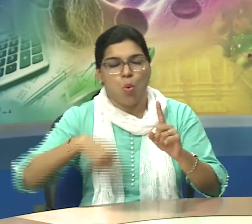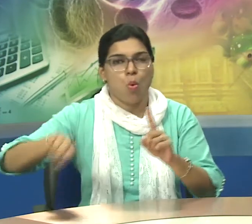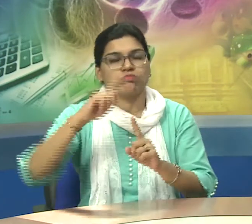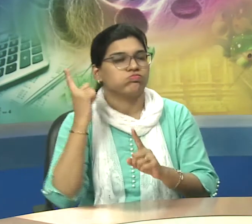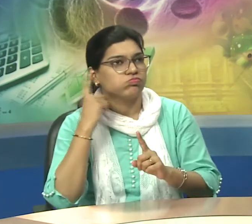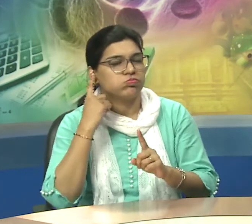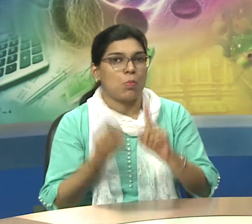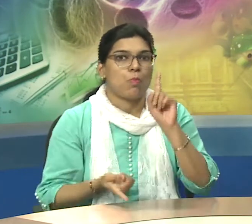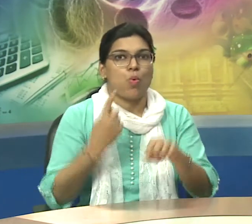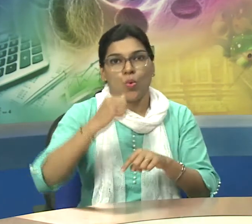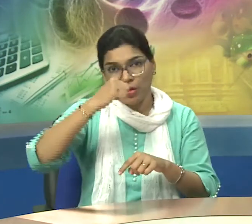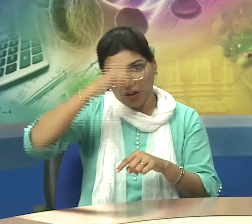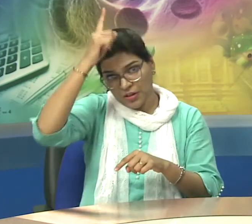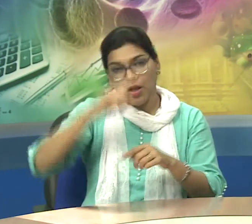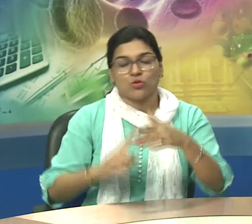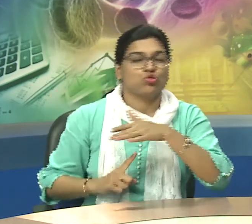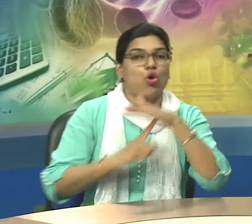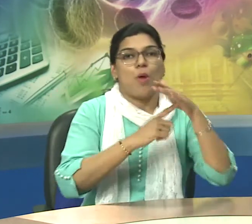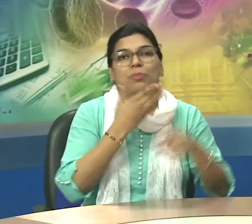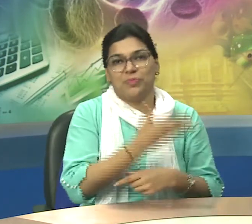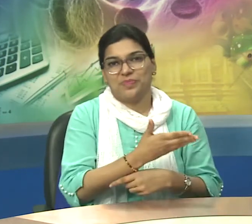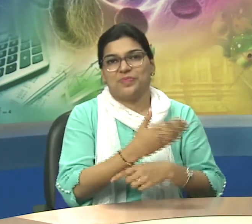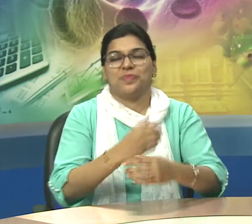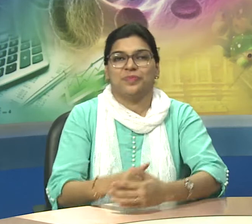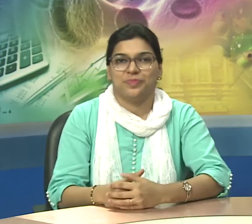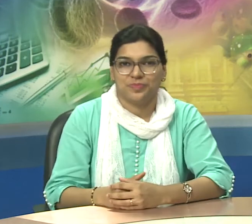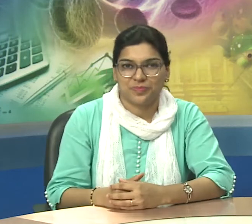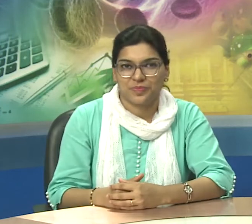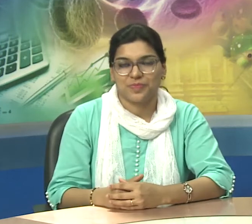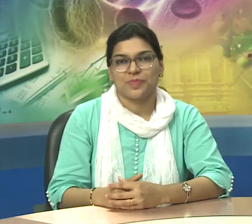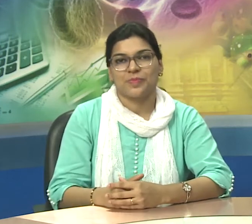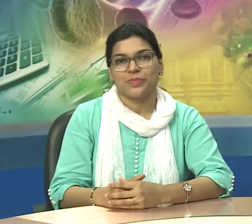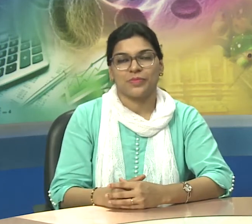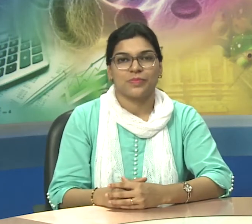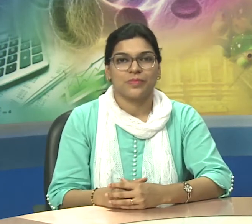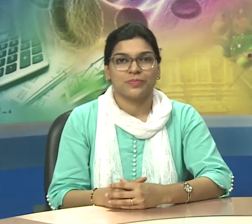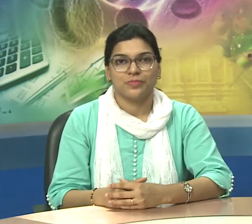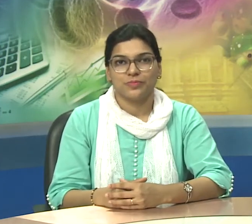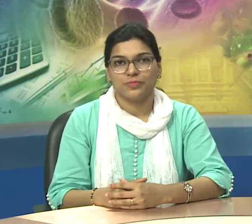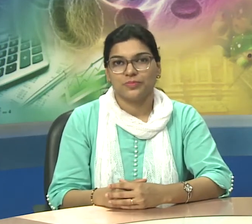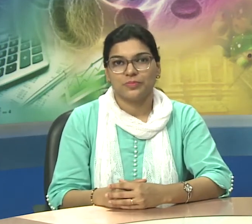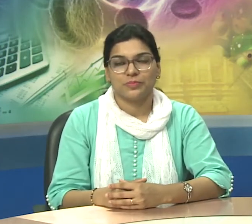Shehnai a famous and popular musical instrument.